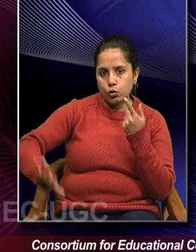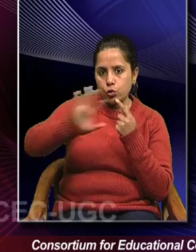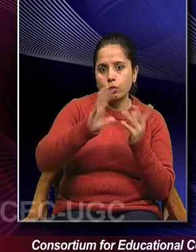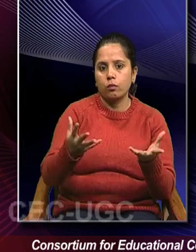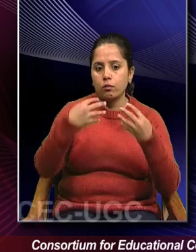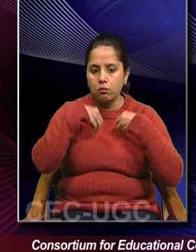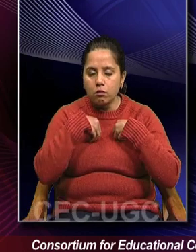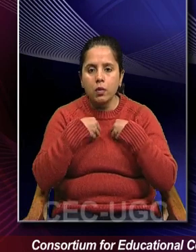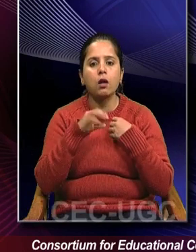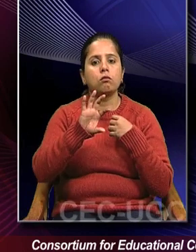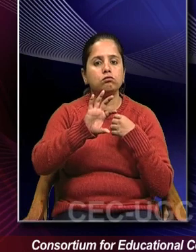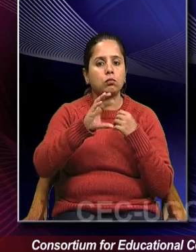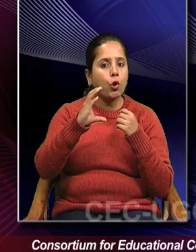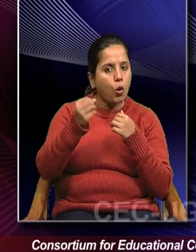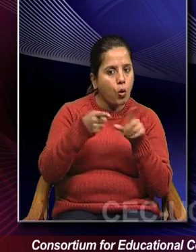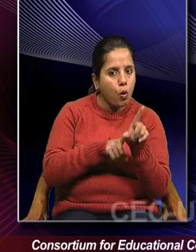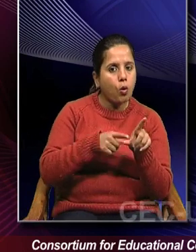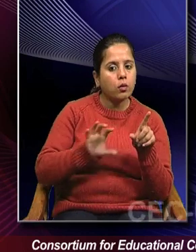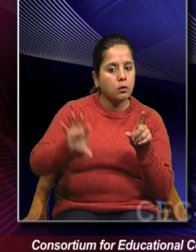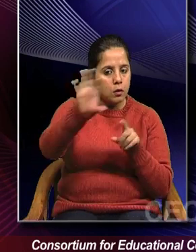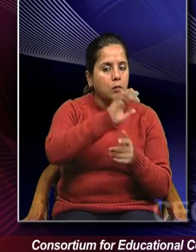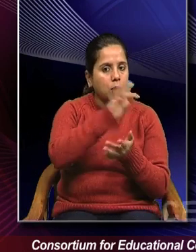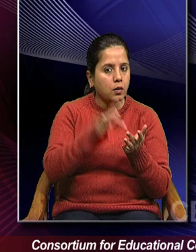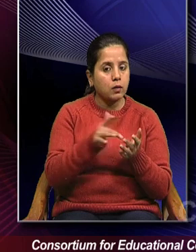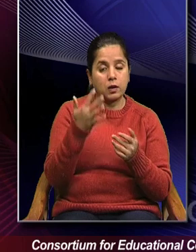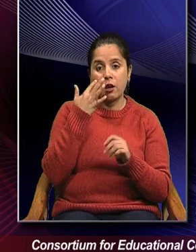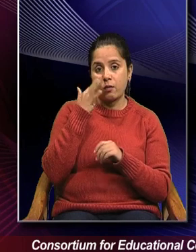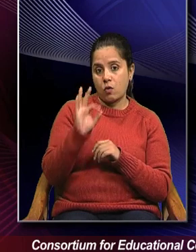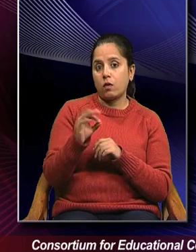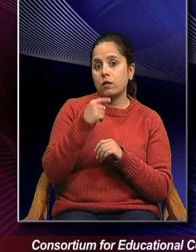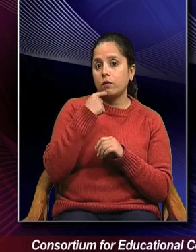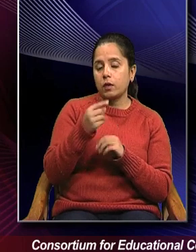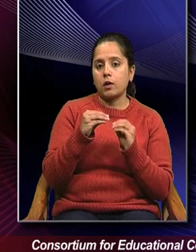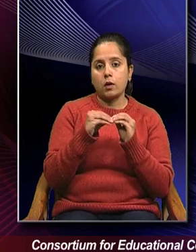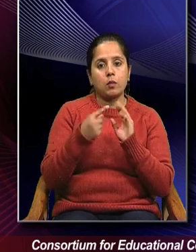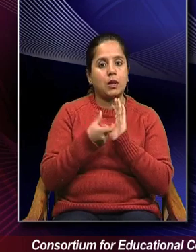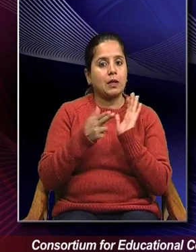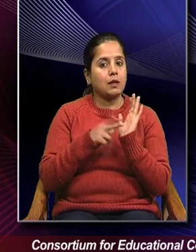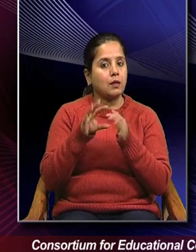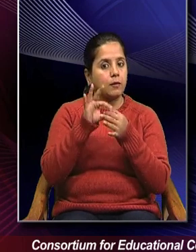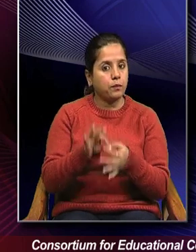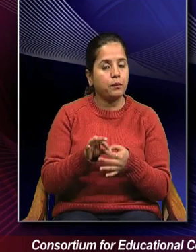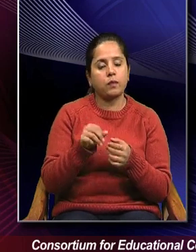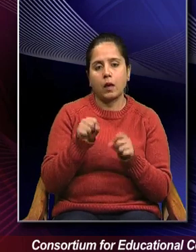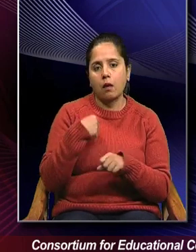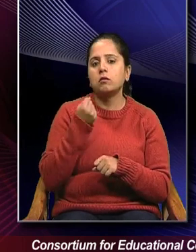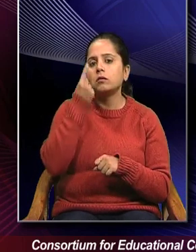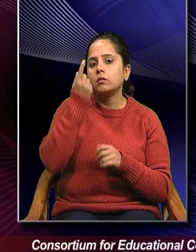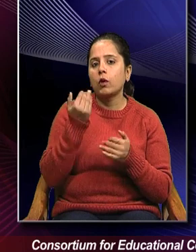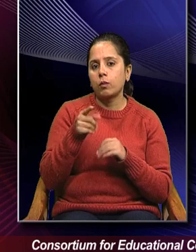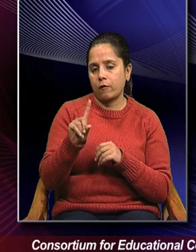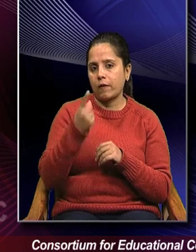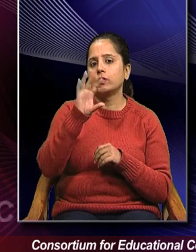the colonies. So, in that sense, the importance of Britain in that context could be realized, that it was the